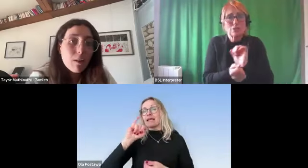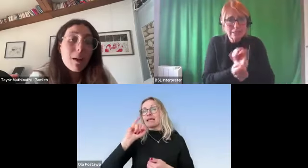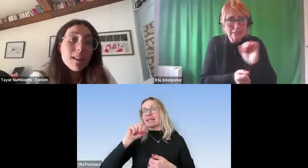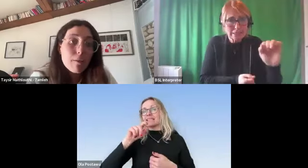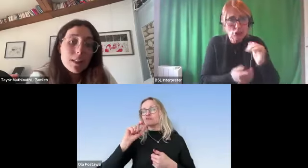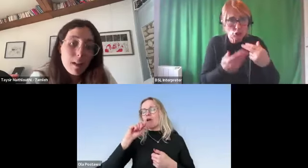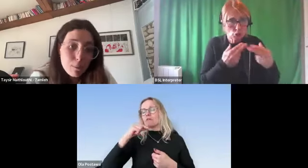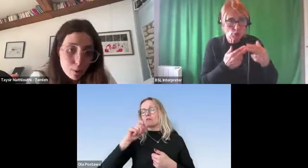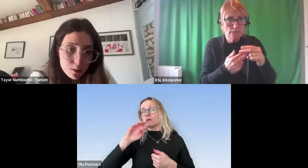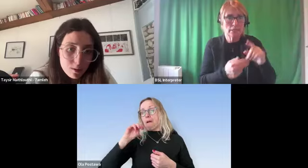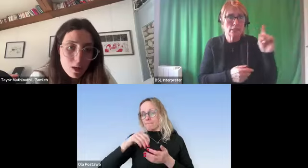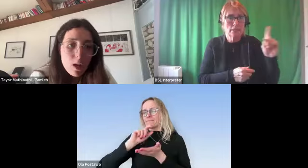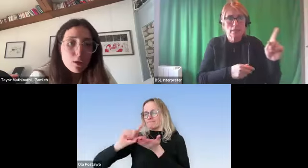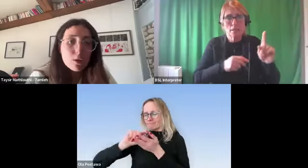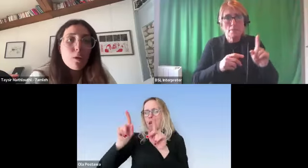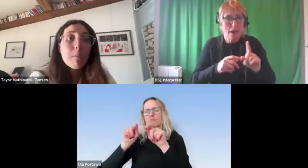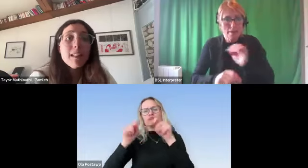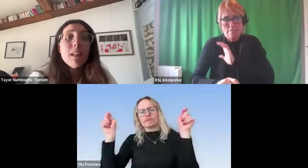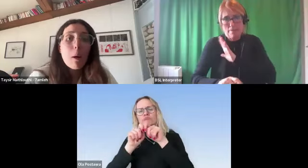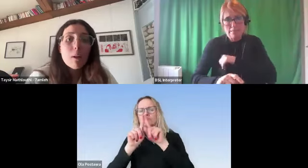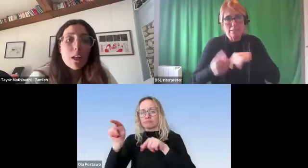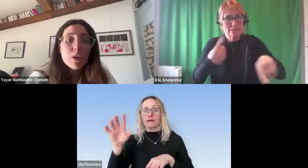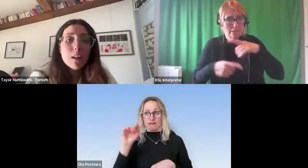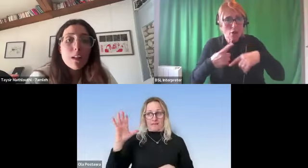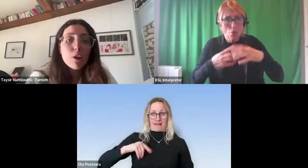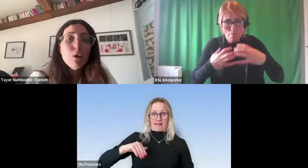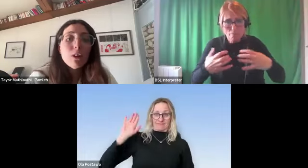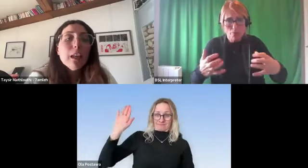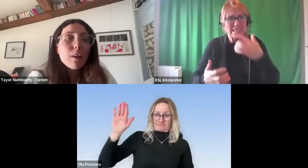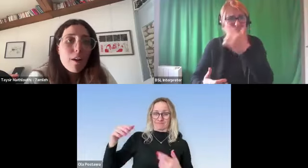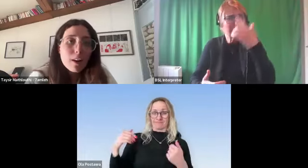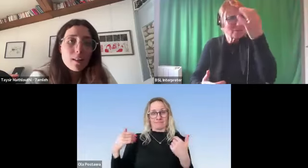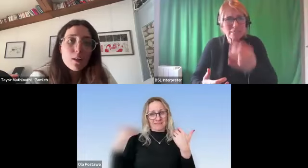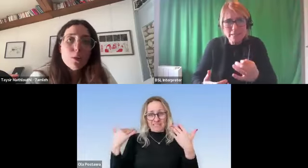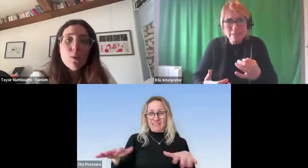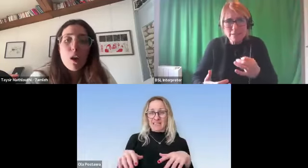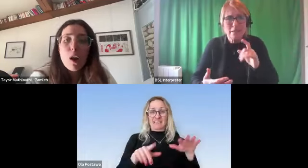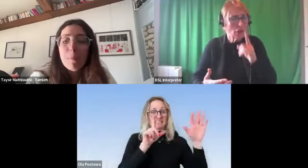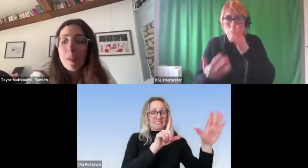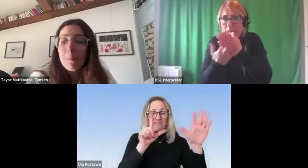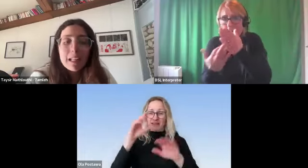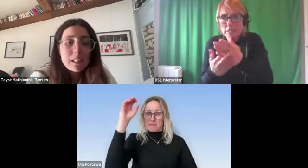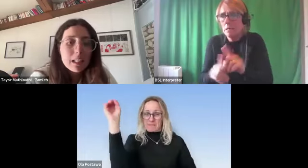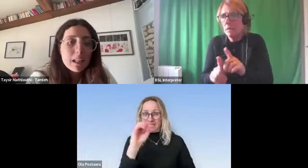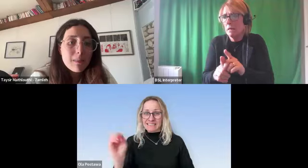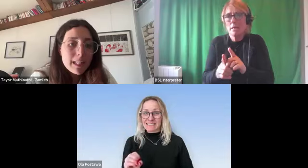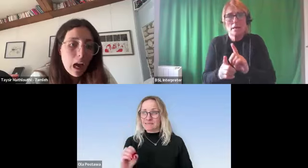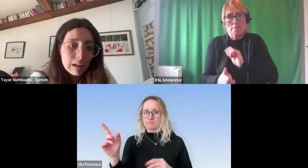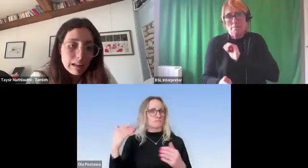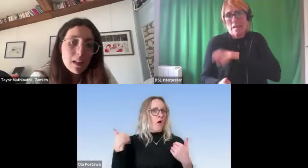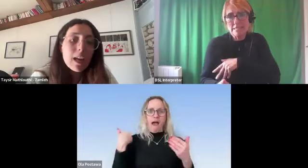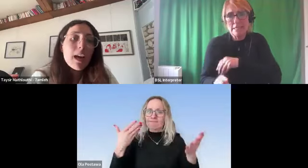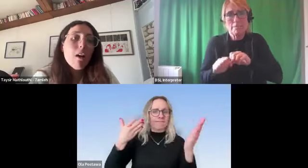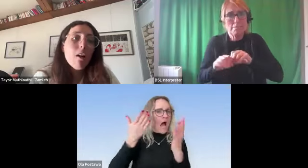October 7th by 77%. So the Palestinian population couldn't even have access to Palestinian